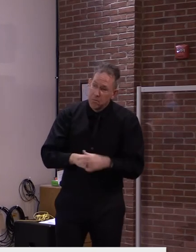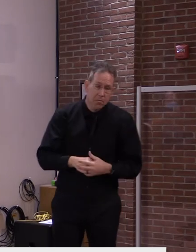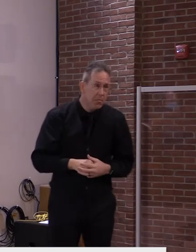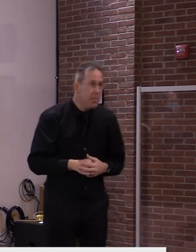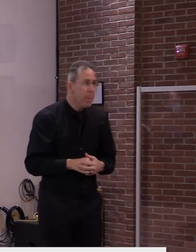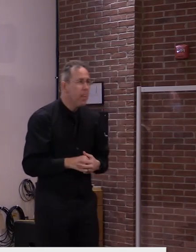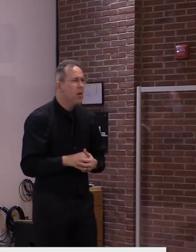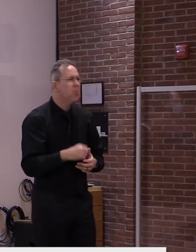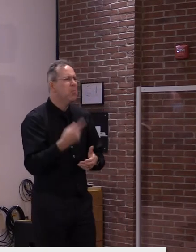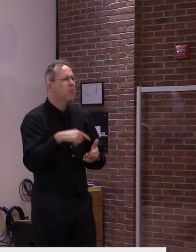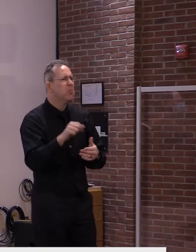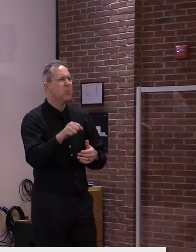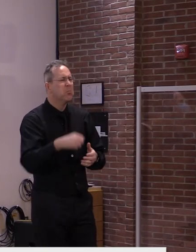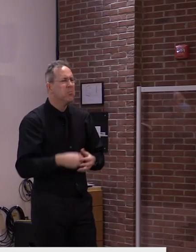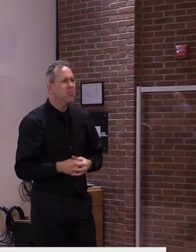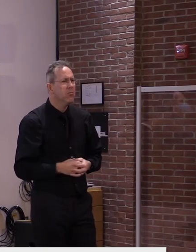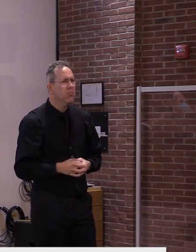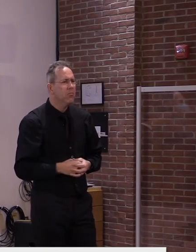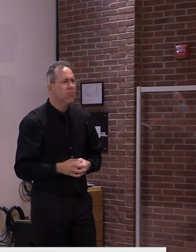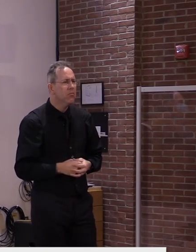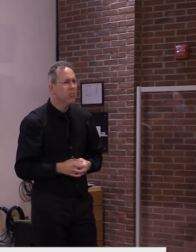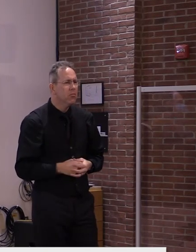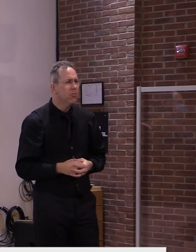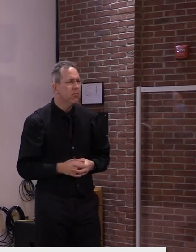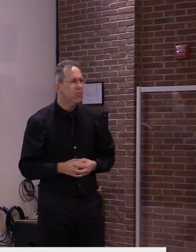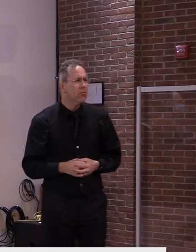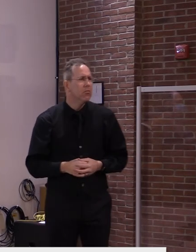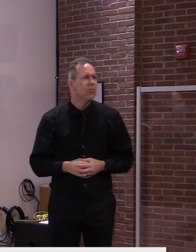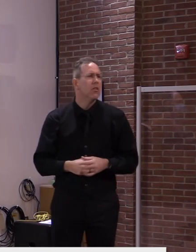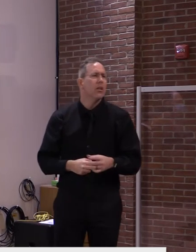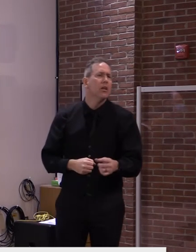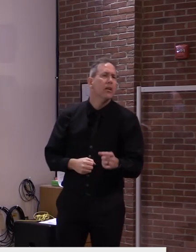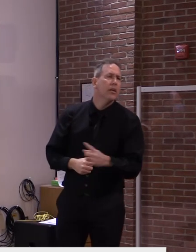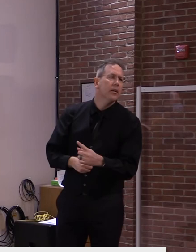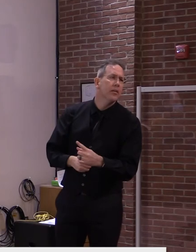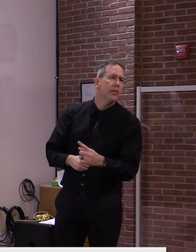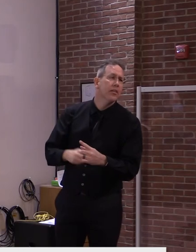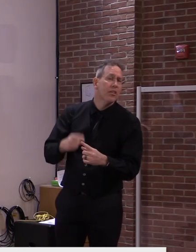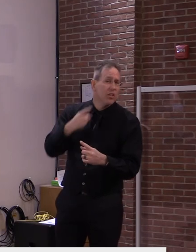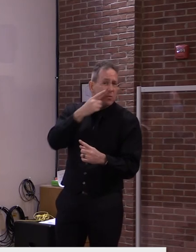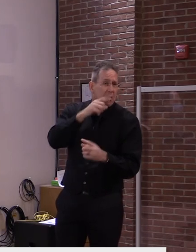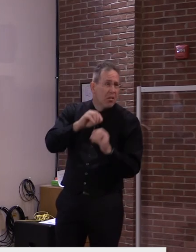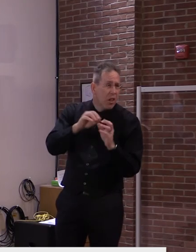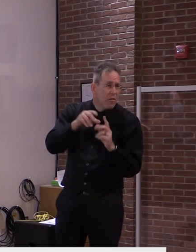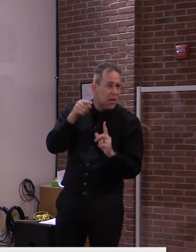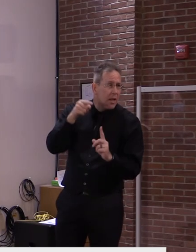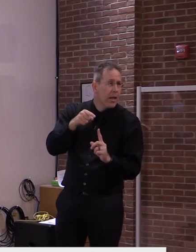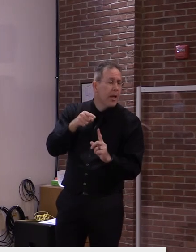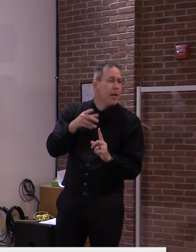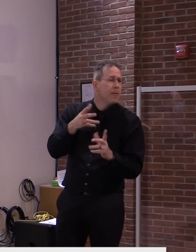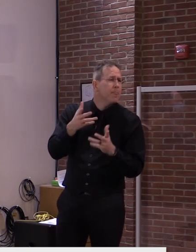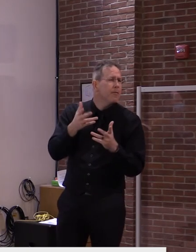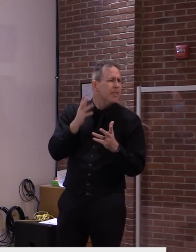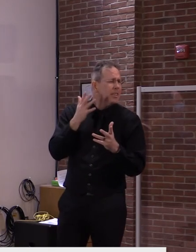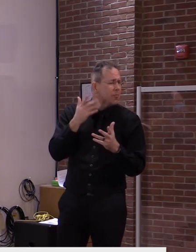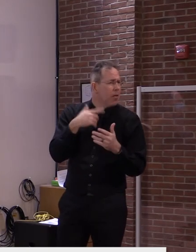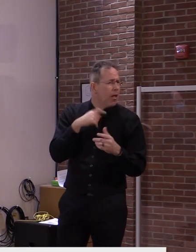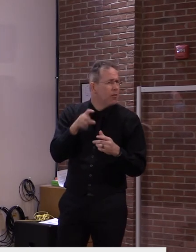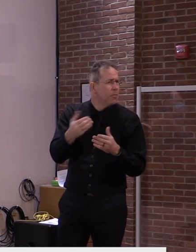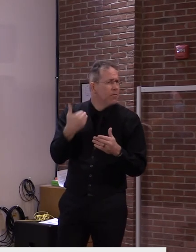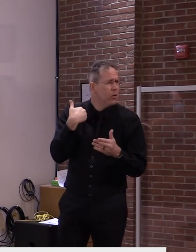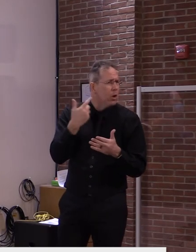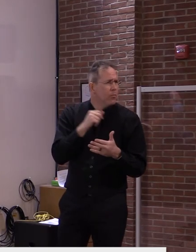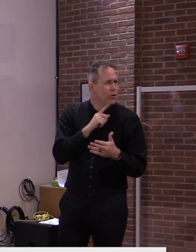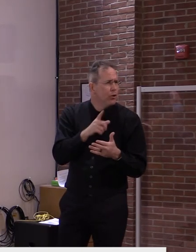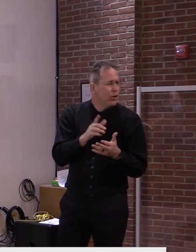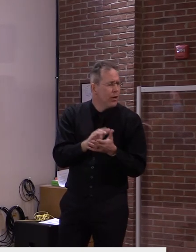increasing. And can you clarify, it seemed earlier in the press conference you indicated that you're now looking